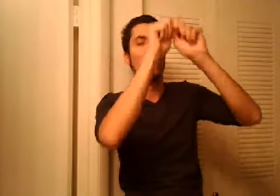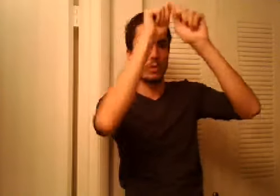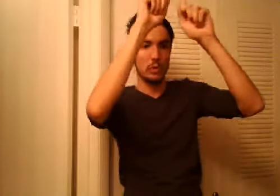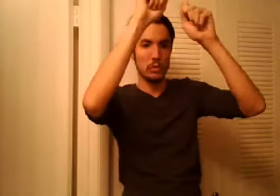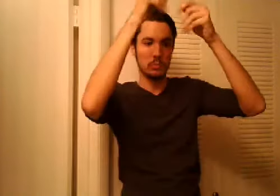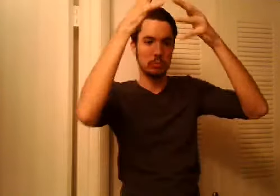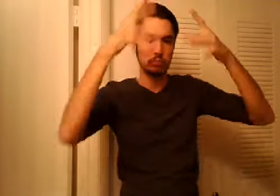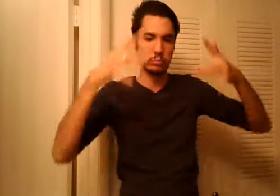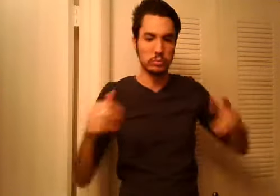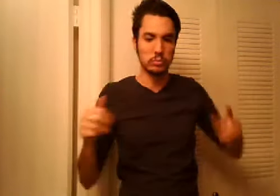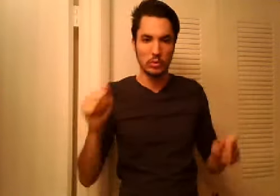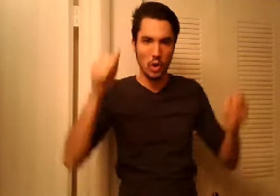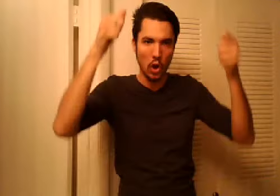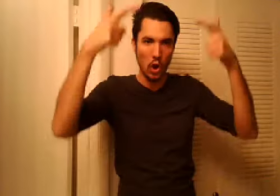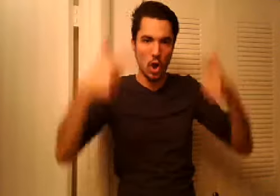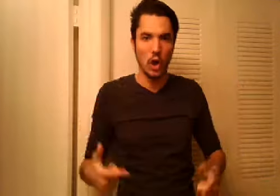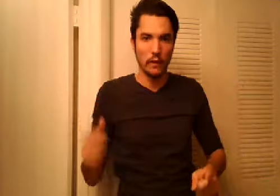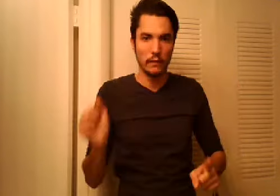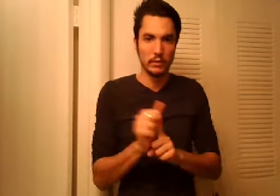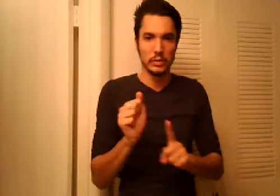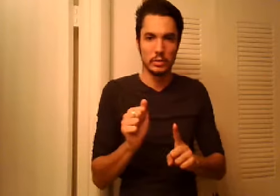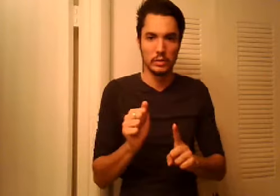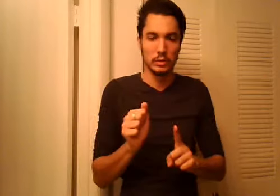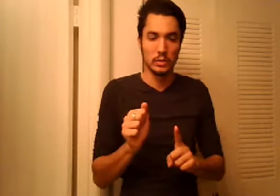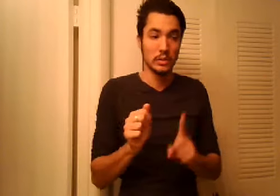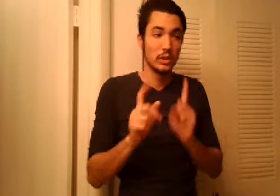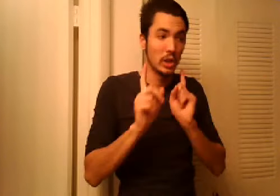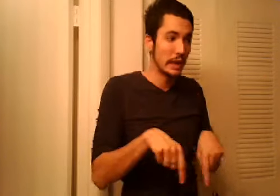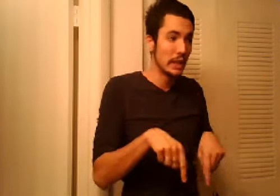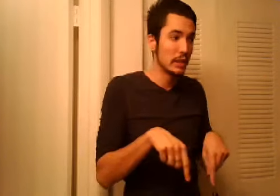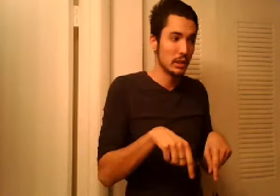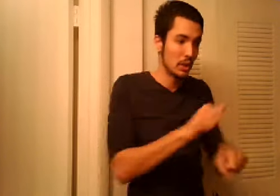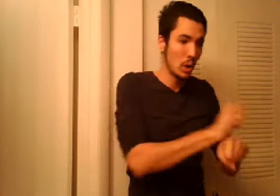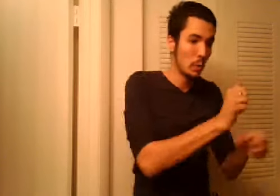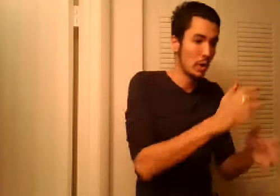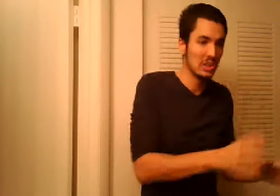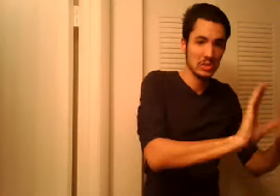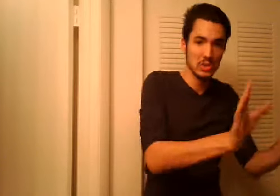labor, and I don't see them as labor, she believed it. Right? She wasn't like, I'm gonna say this